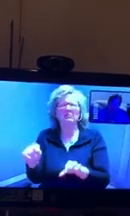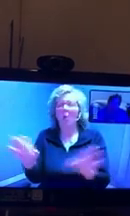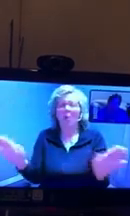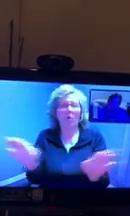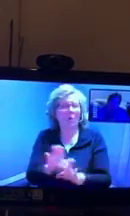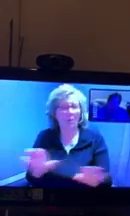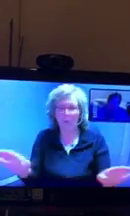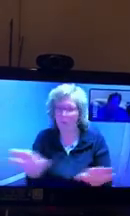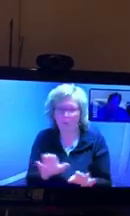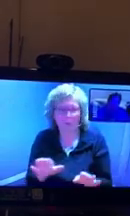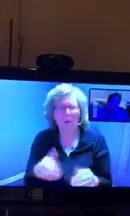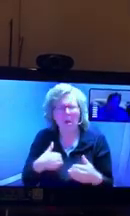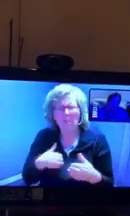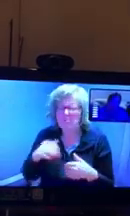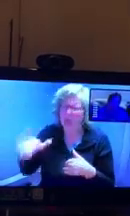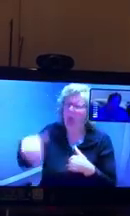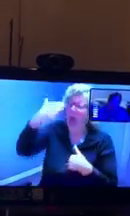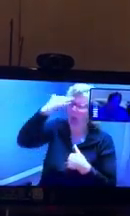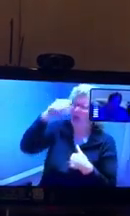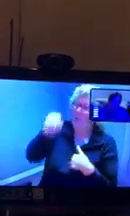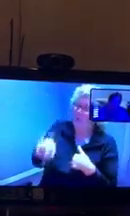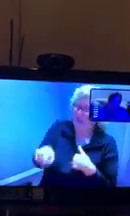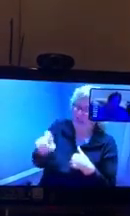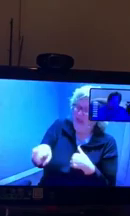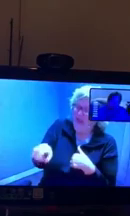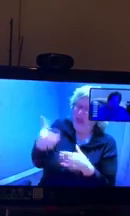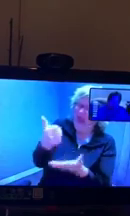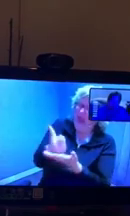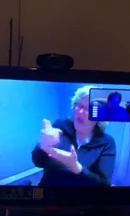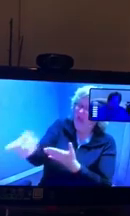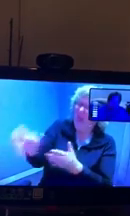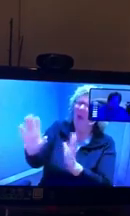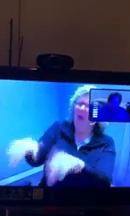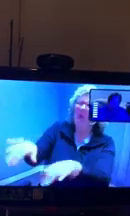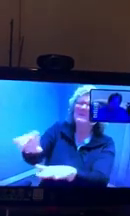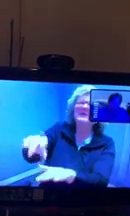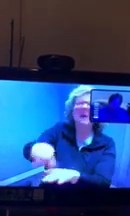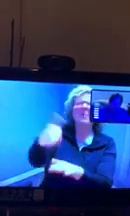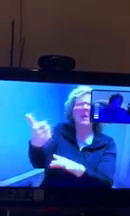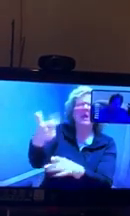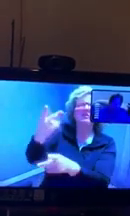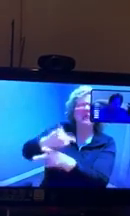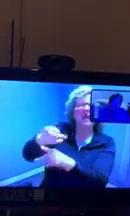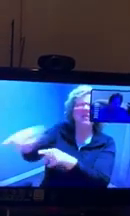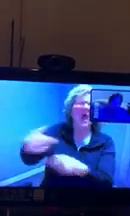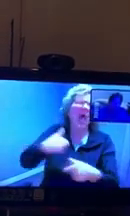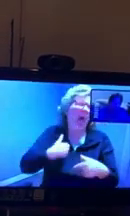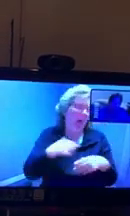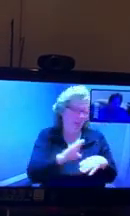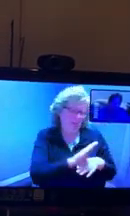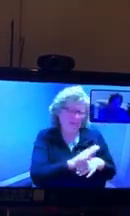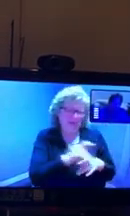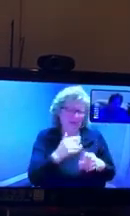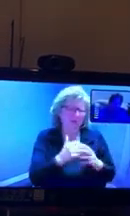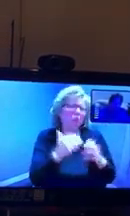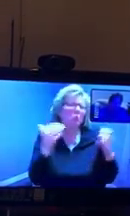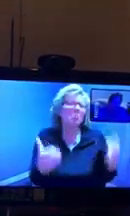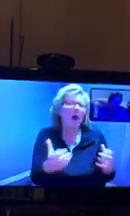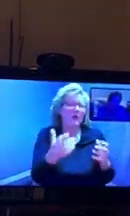need help over there, but you know what? Somebody else will do it. I got too much to do. I'm too busy. I got other things. Somebody take care of